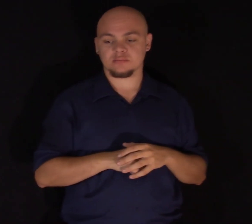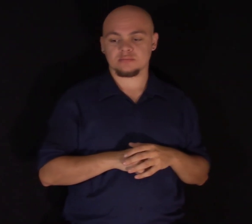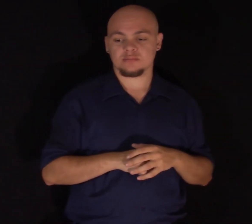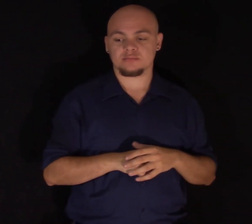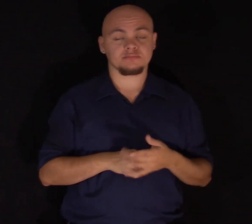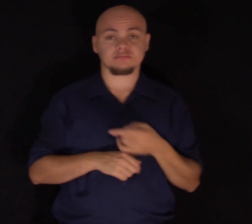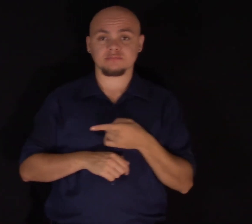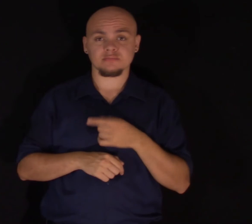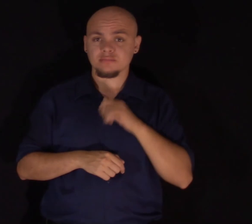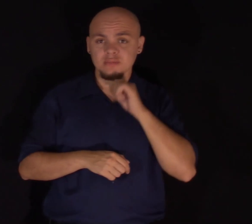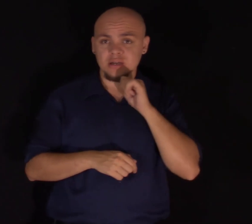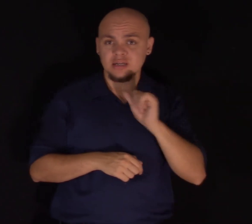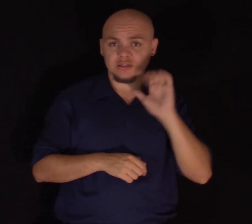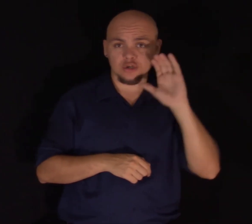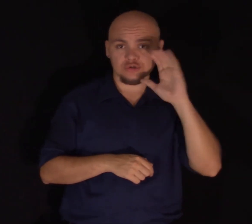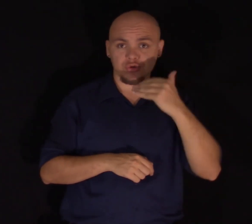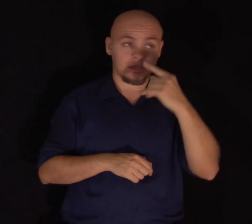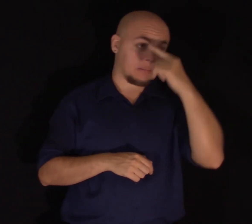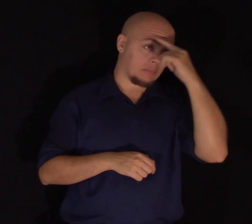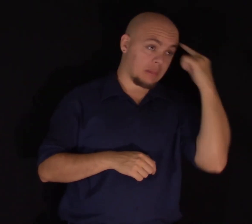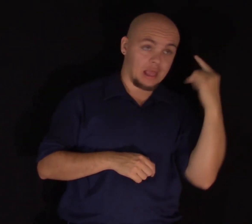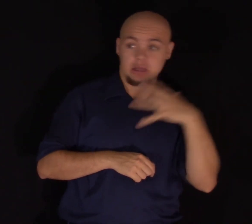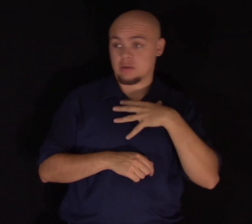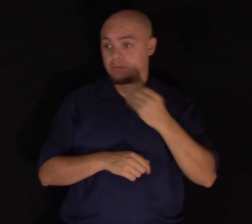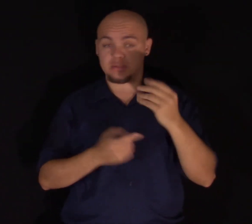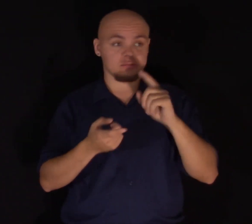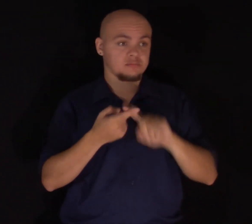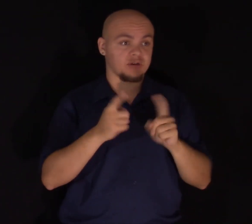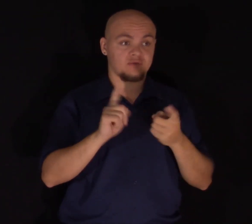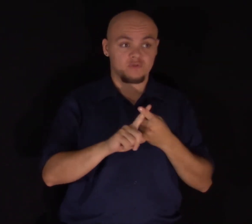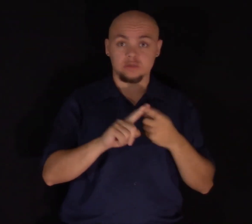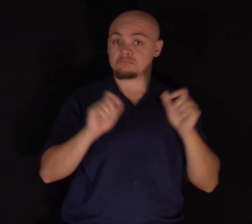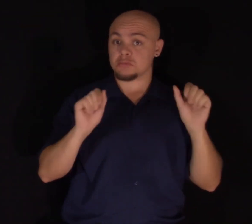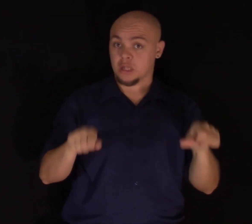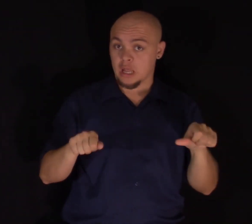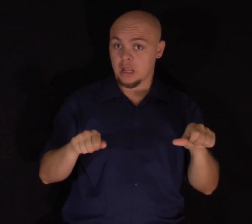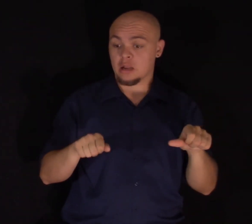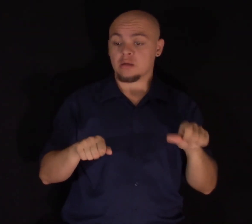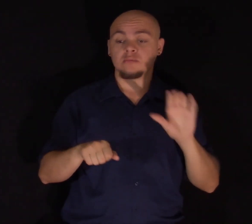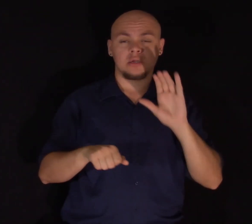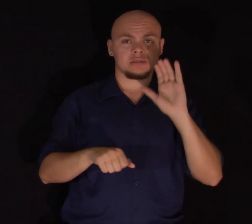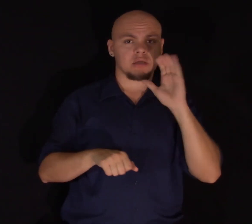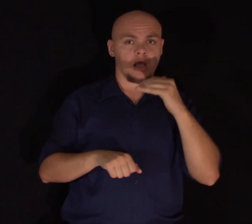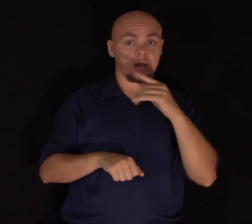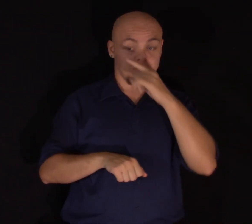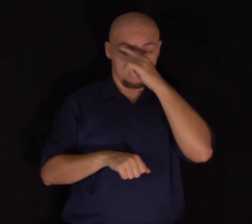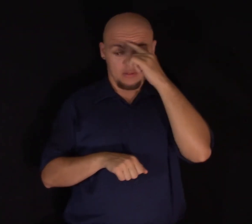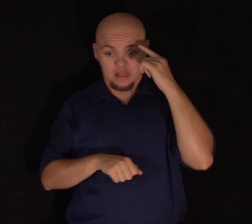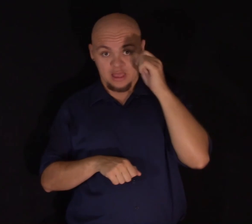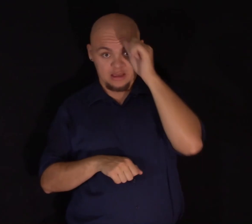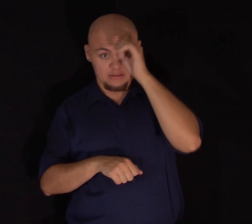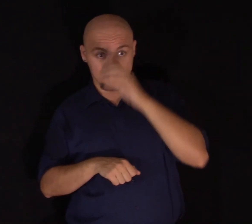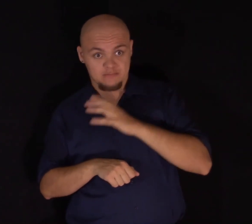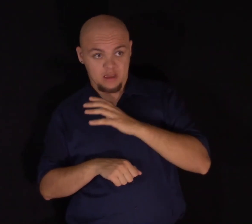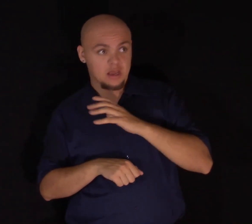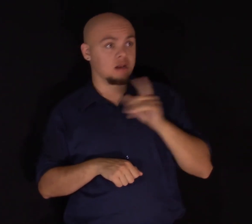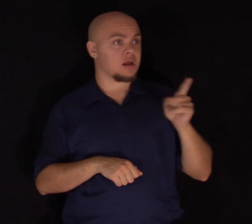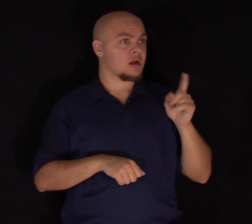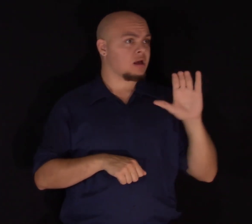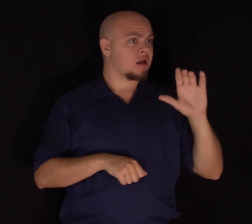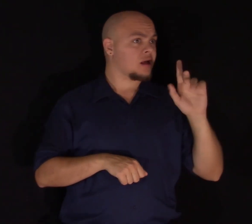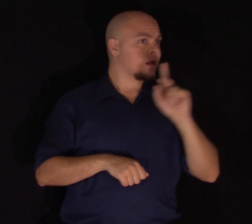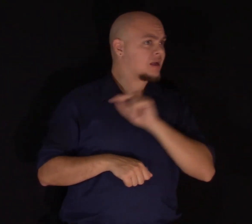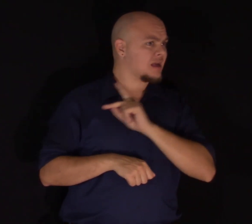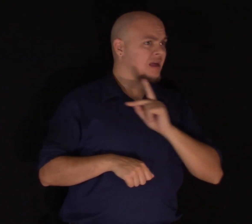It's not unusual for blacks and whites to be friends, but it is unusual to find a black man and a Klan leader chatting pleasantly over an